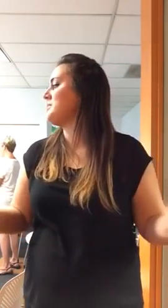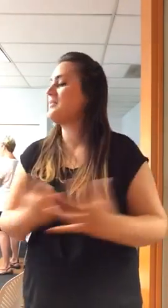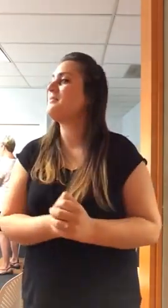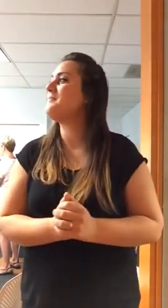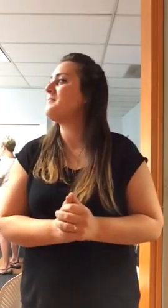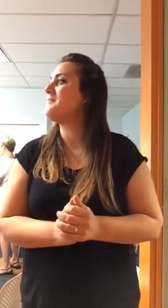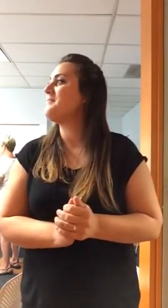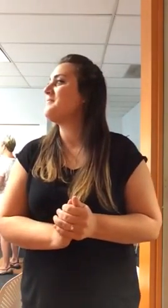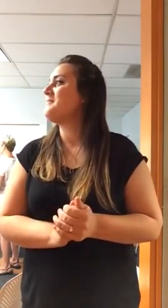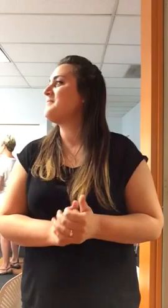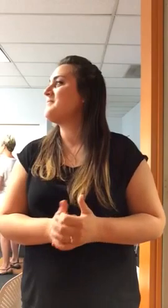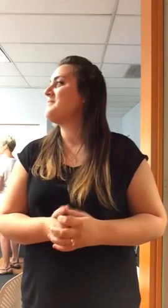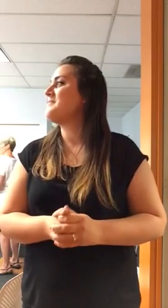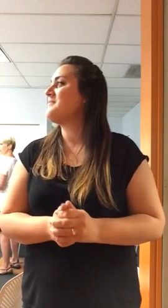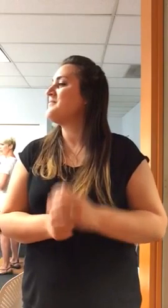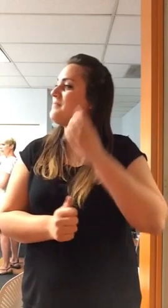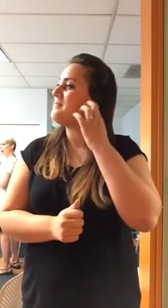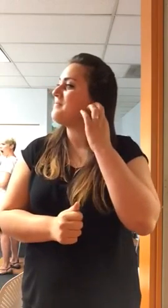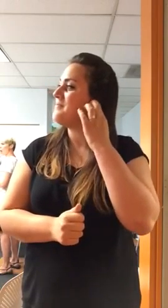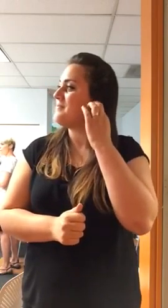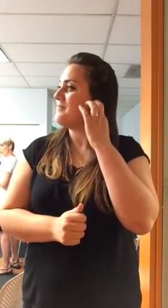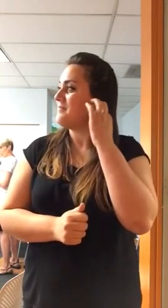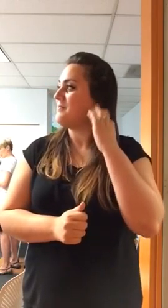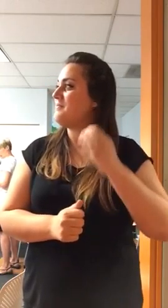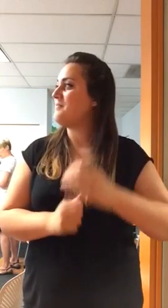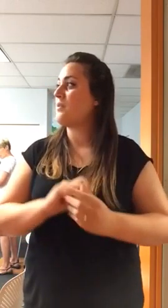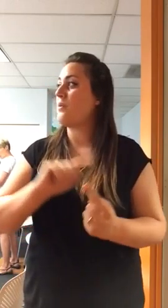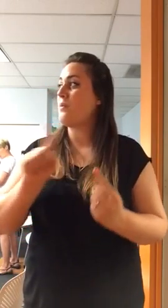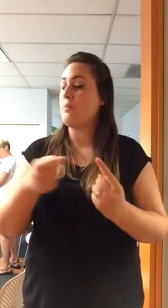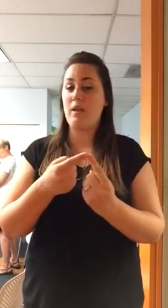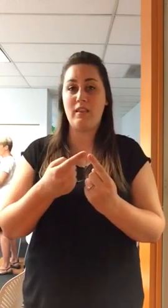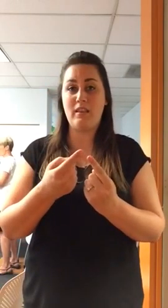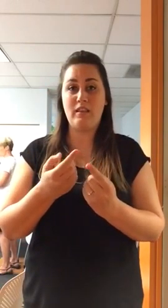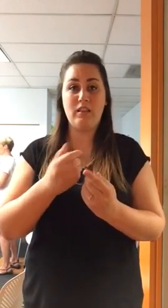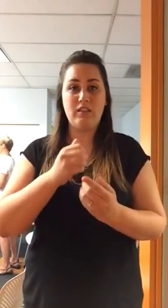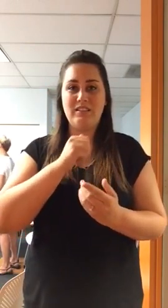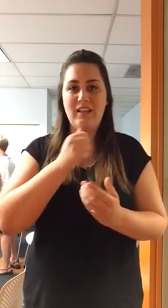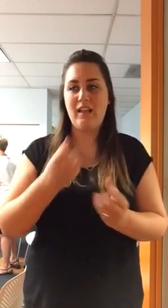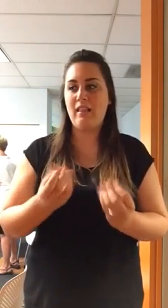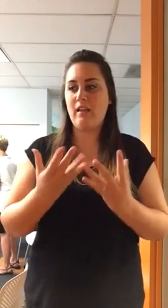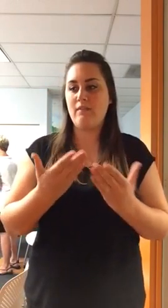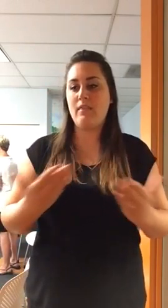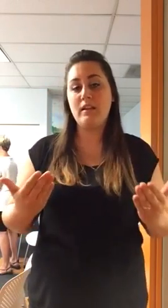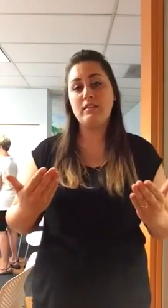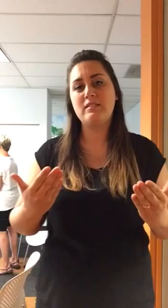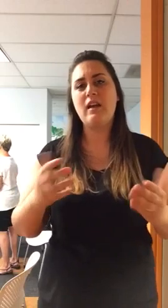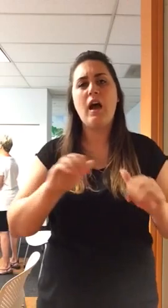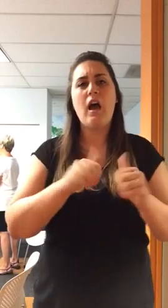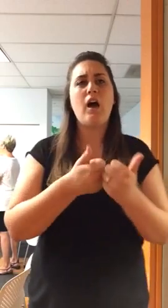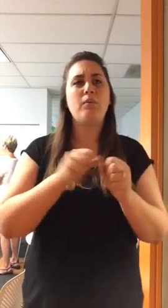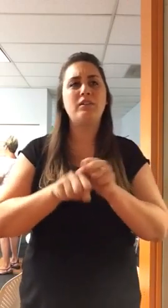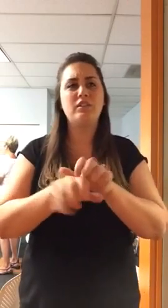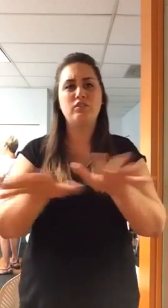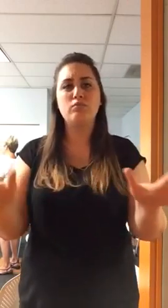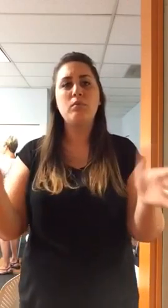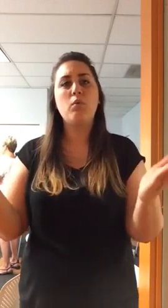on scarcity. Right? And so when things are scarce, what we have to do is we have to figure out, okay, now how do we distribute what we do now? And